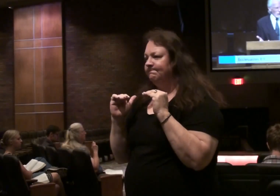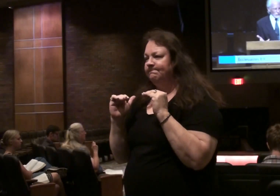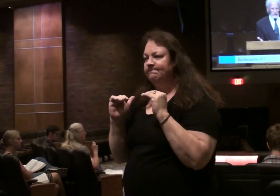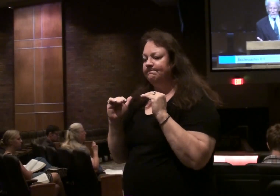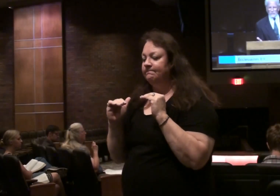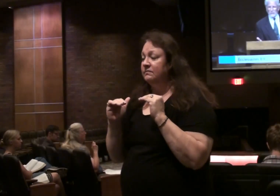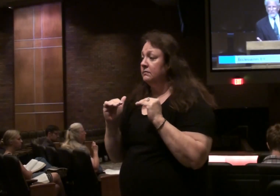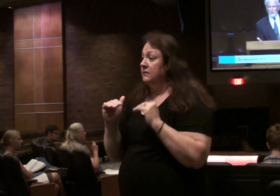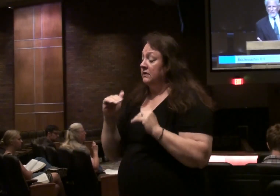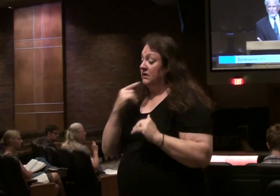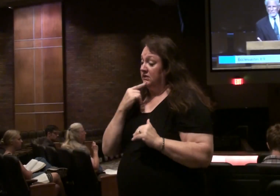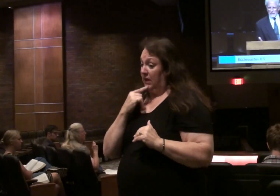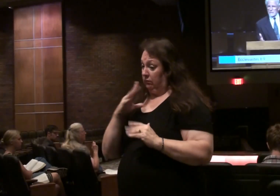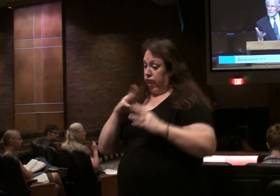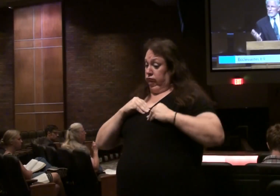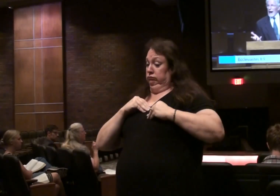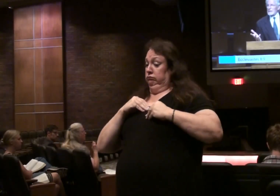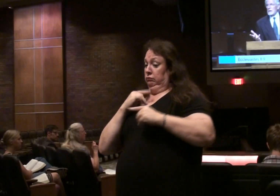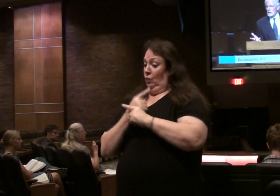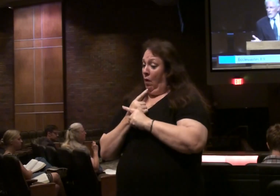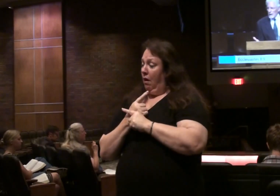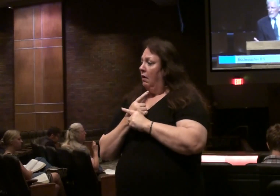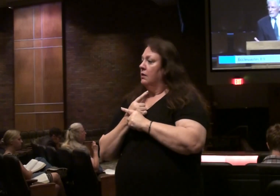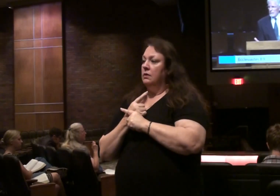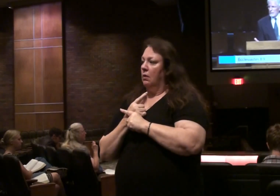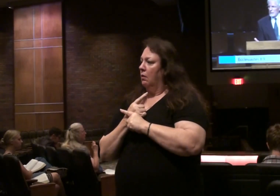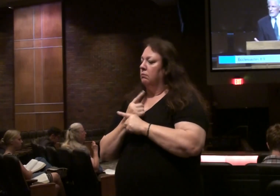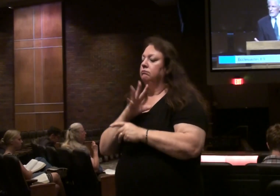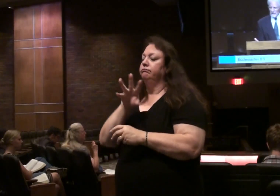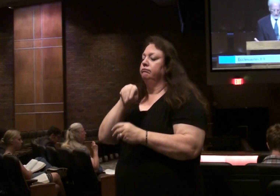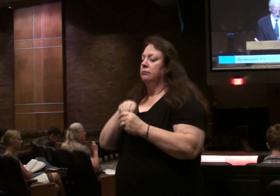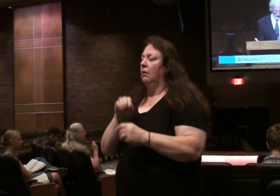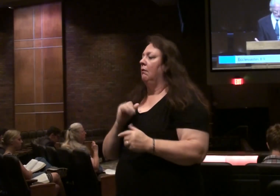the injustice, but it's the fact of life.